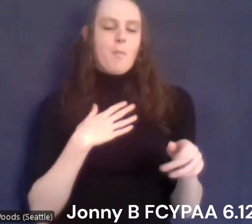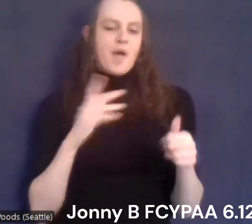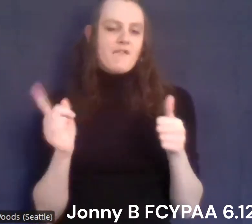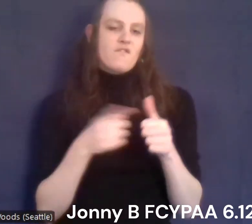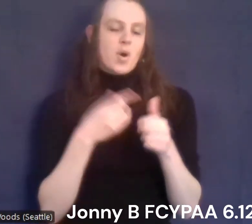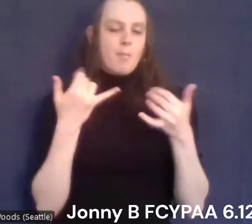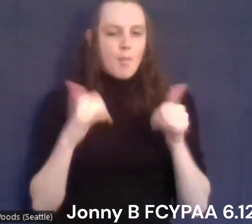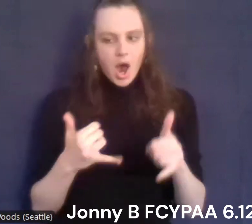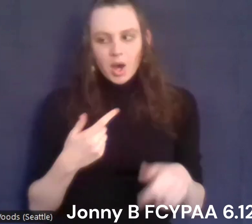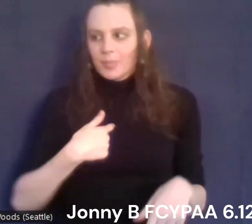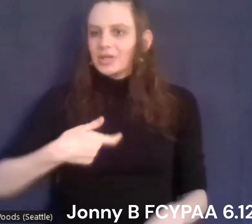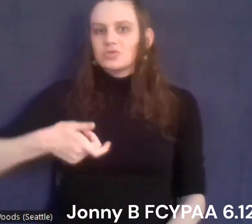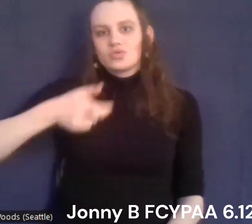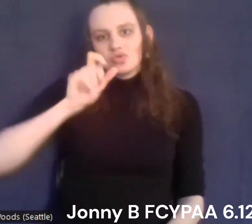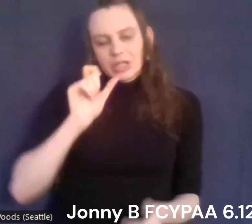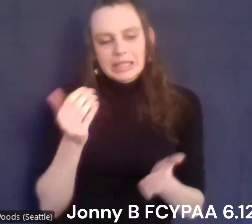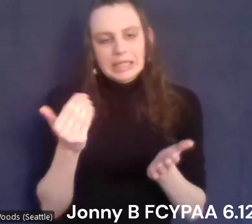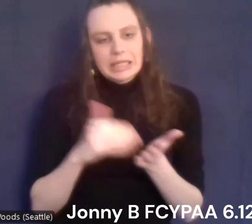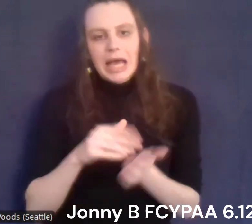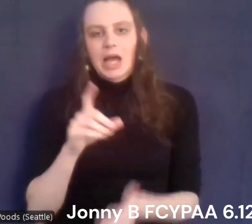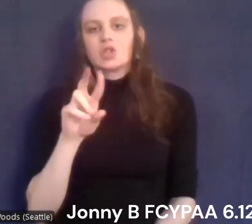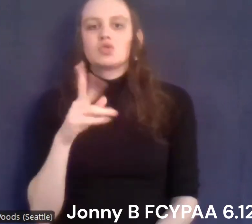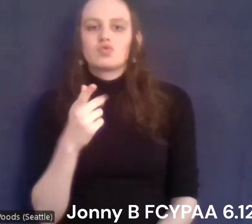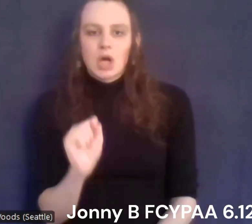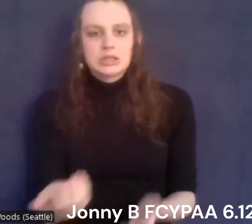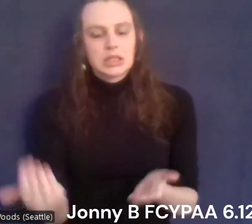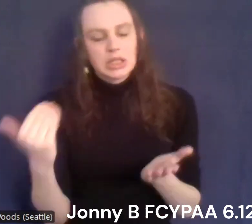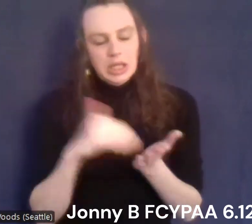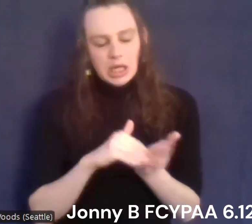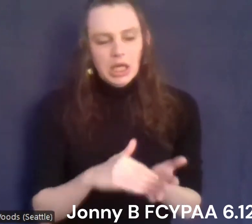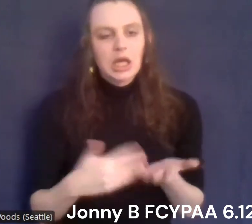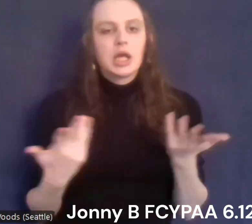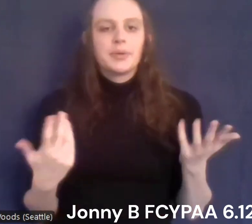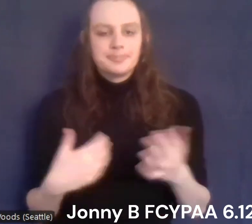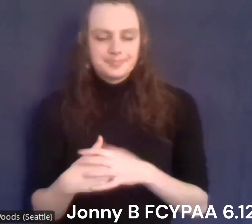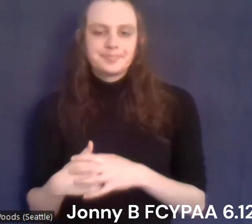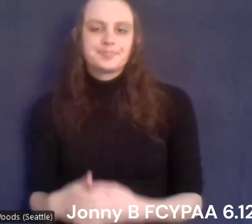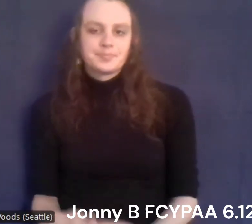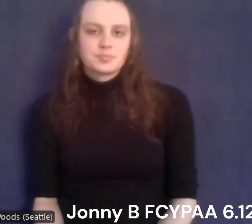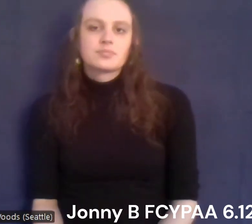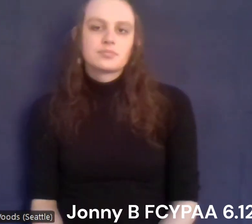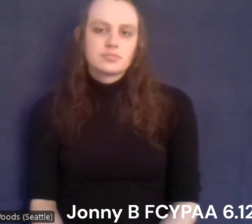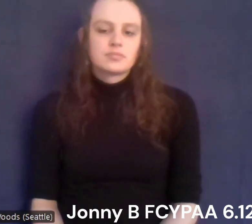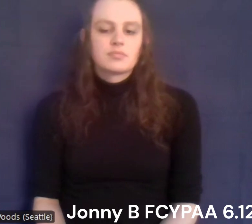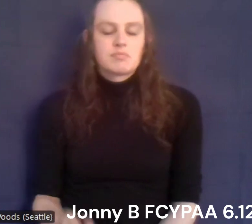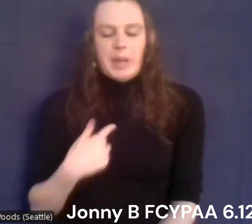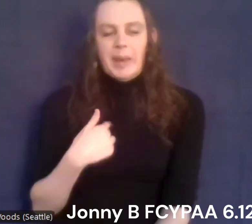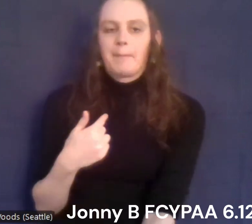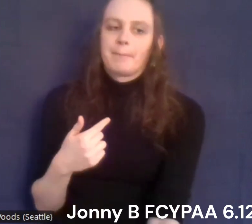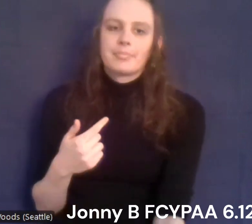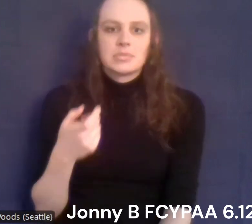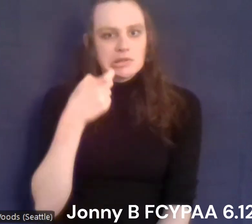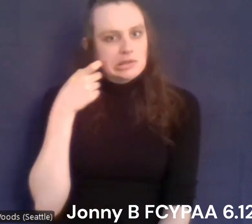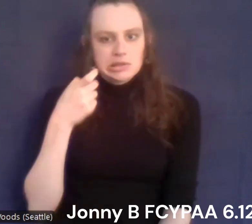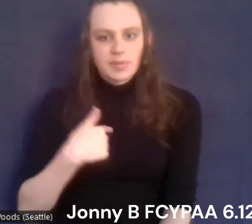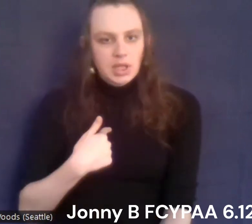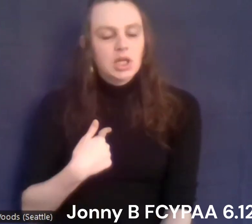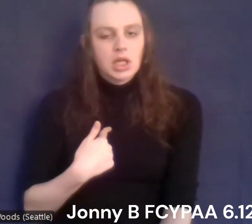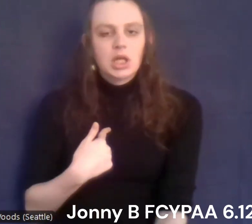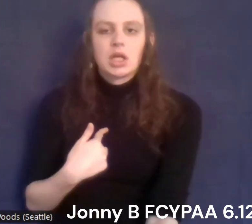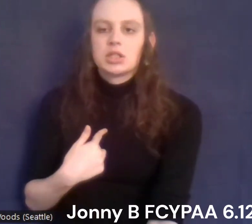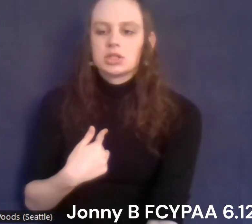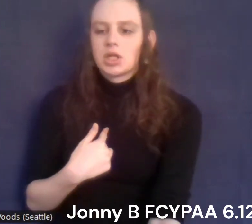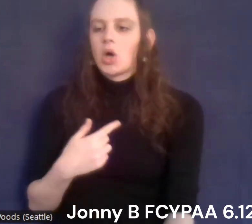in me. I got the substances in me. And um, yeah, those inhibitions, everything kind of went to the